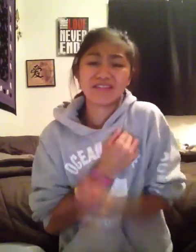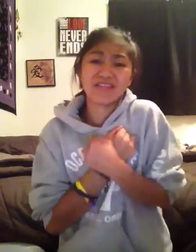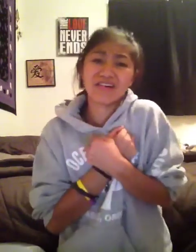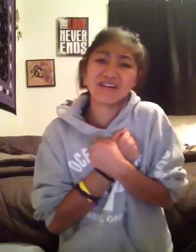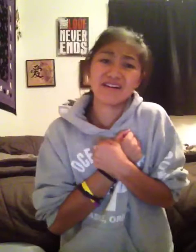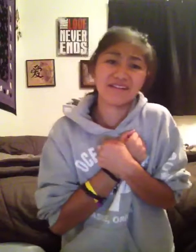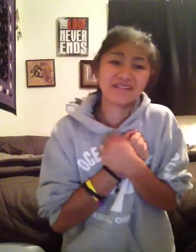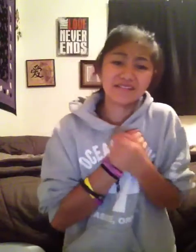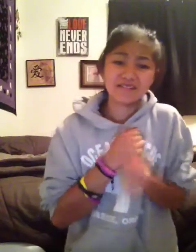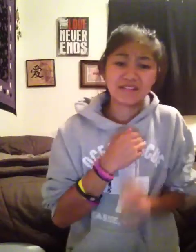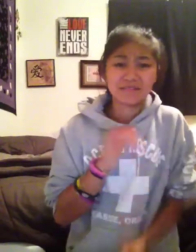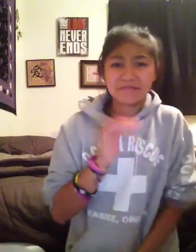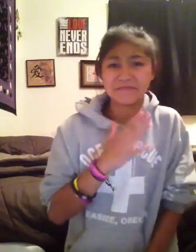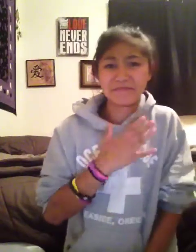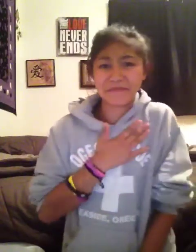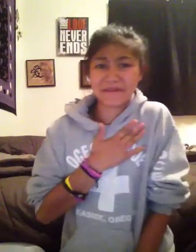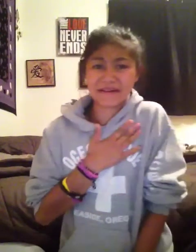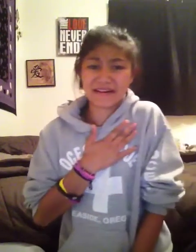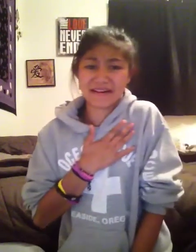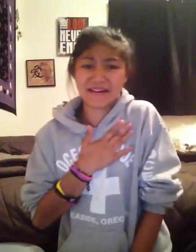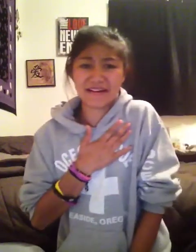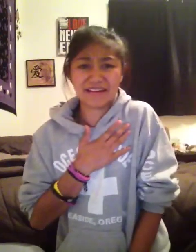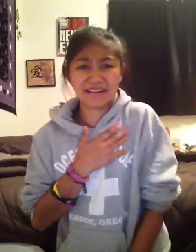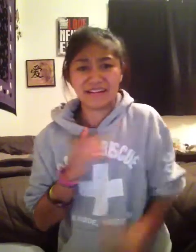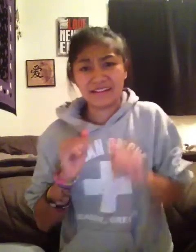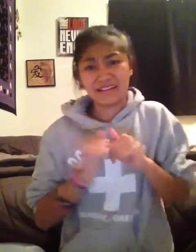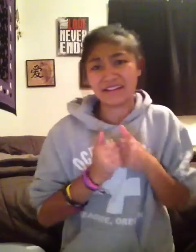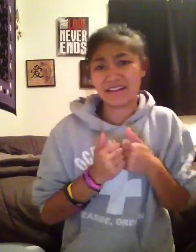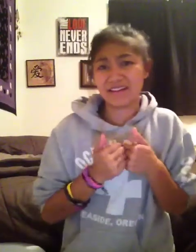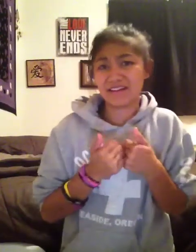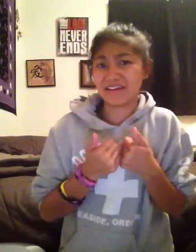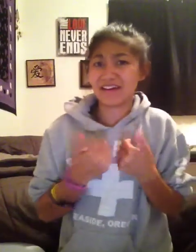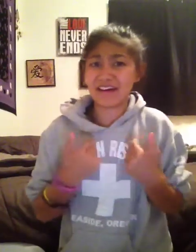heart like mine? How could I live?